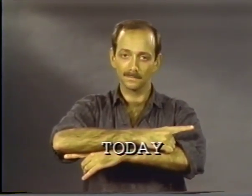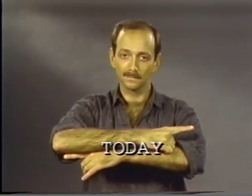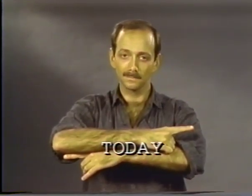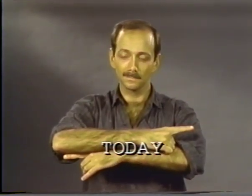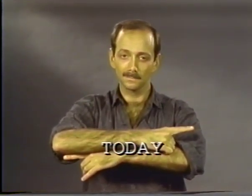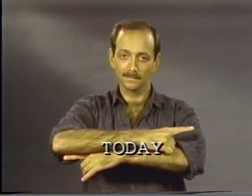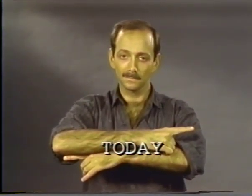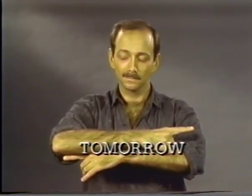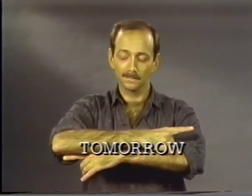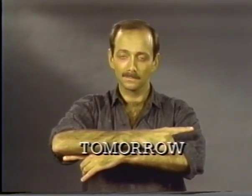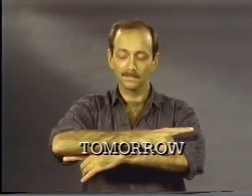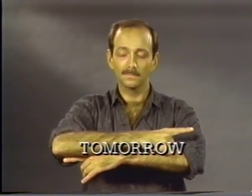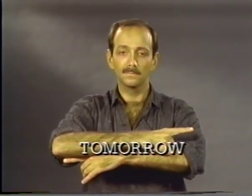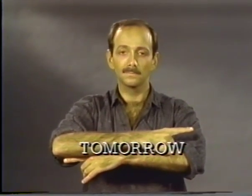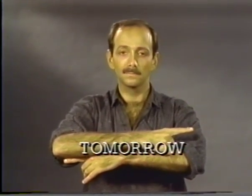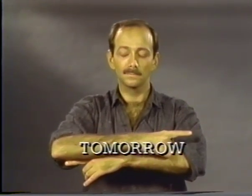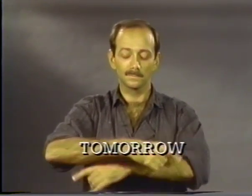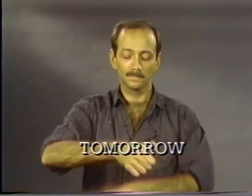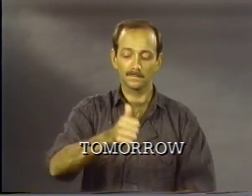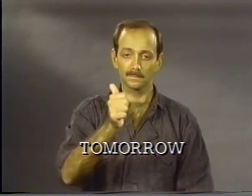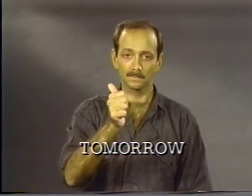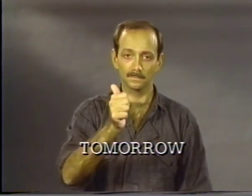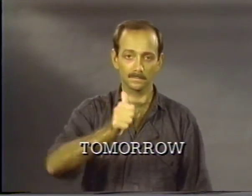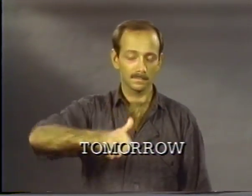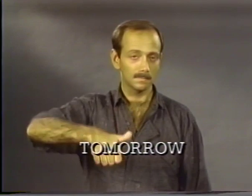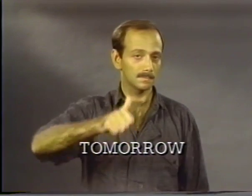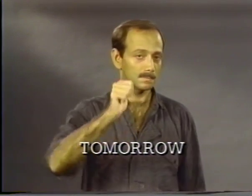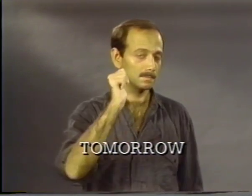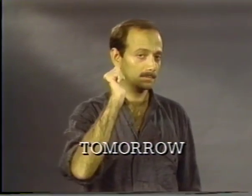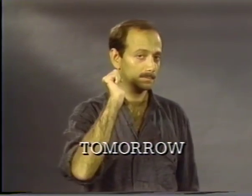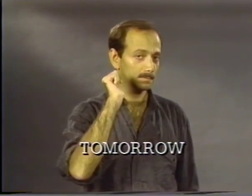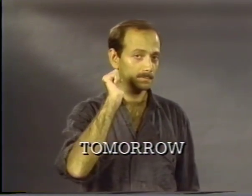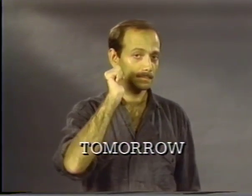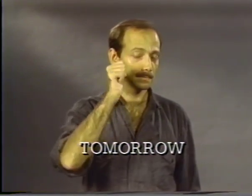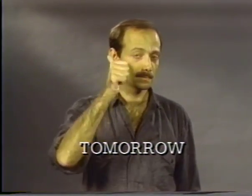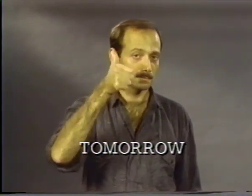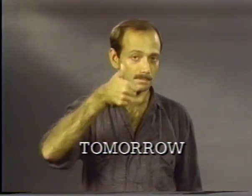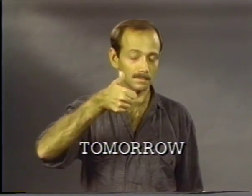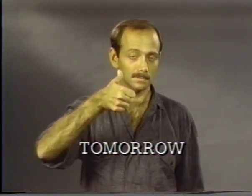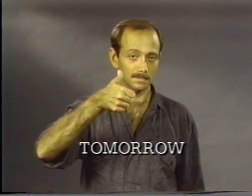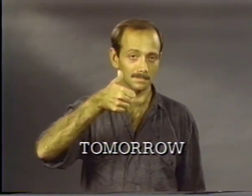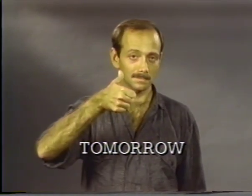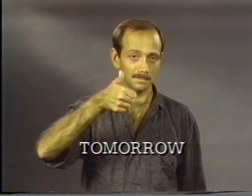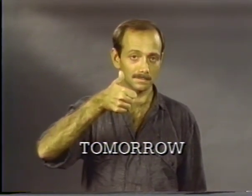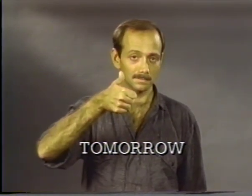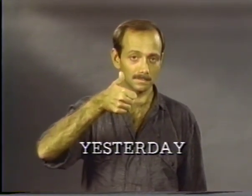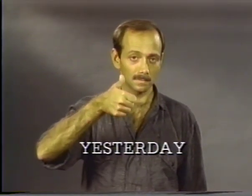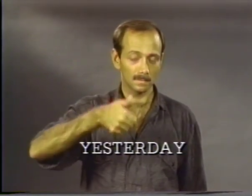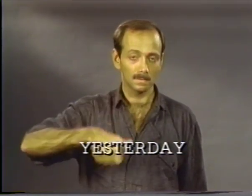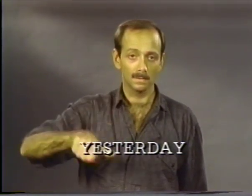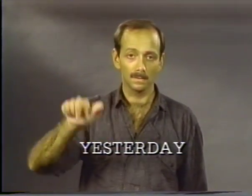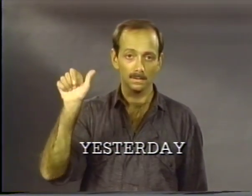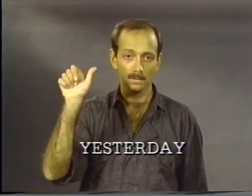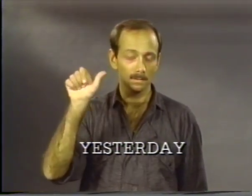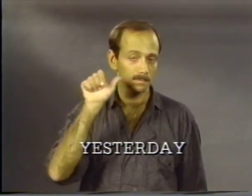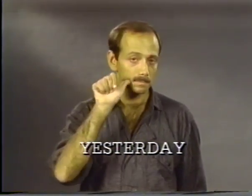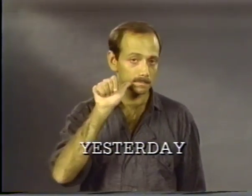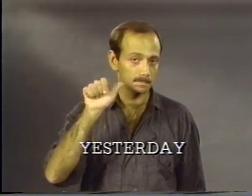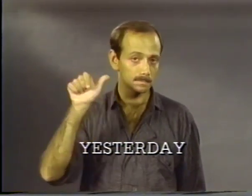For tomorrow, the A thumb moves forward into the future. For yesterday, it moves backward into the